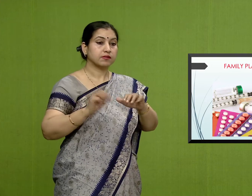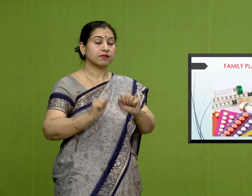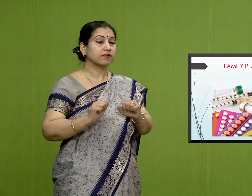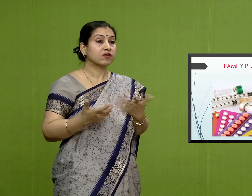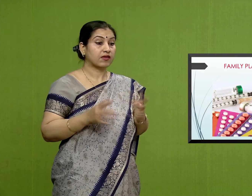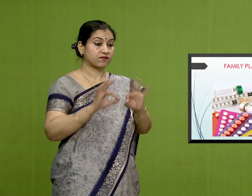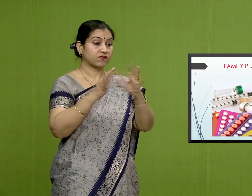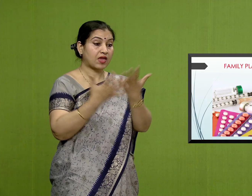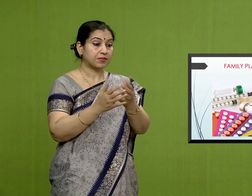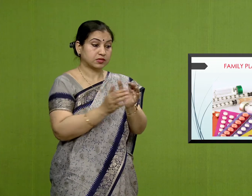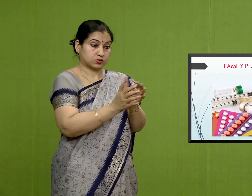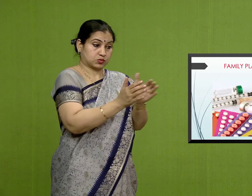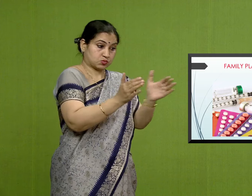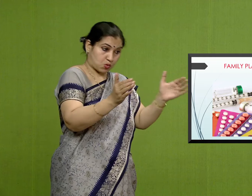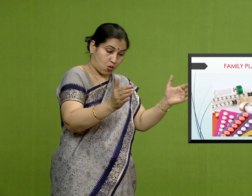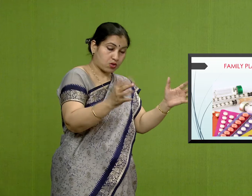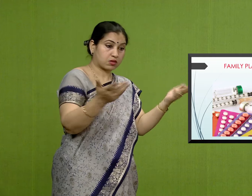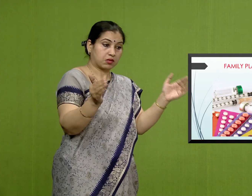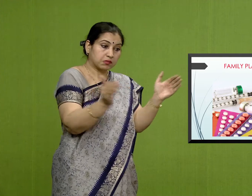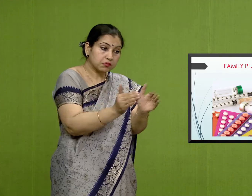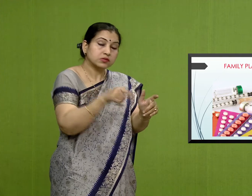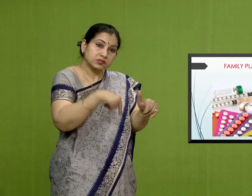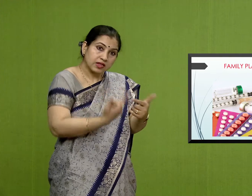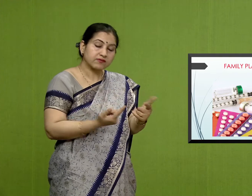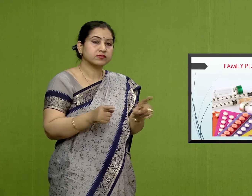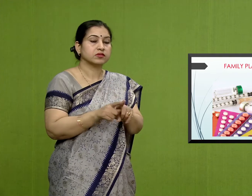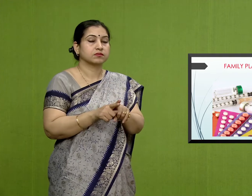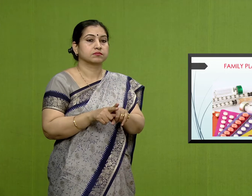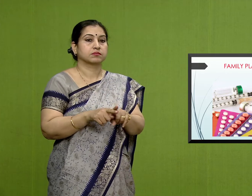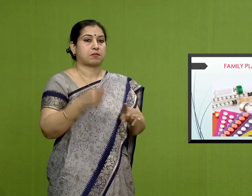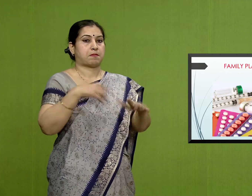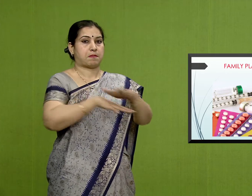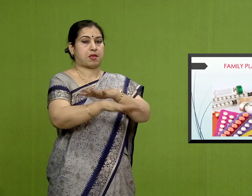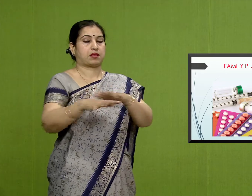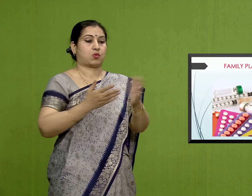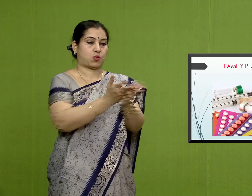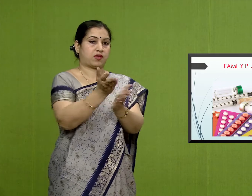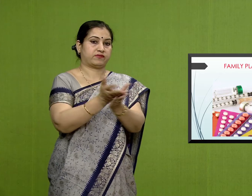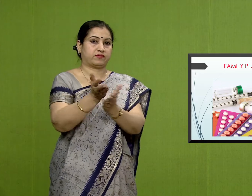size using safe and appropriate family planning methods.